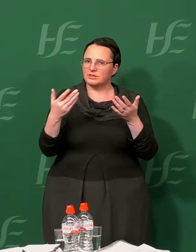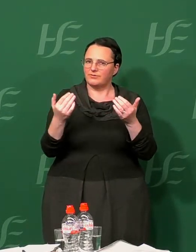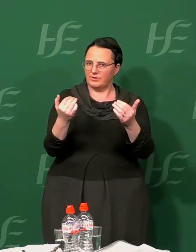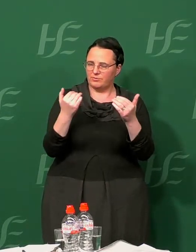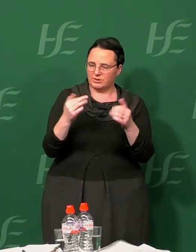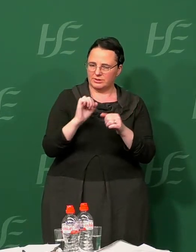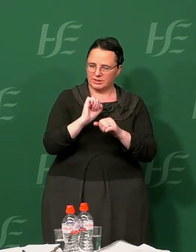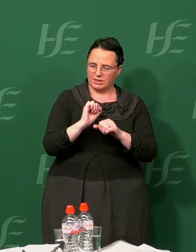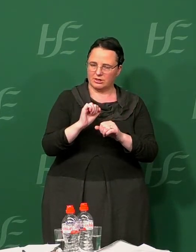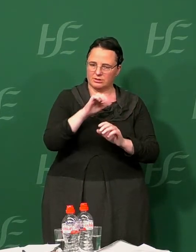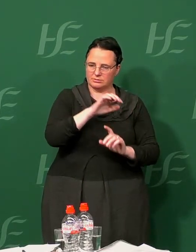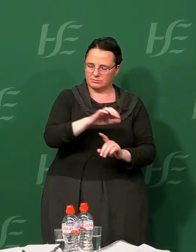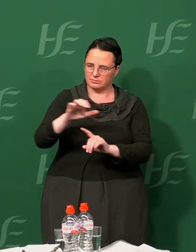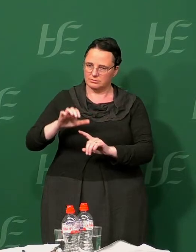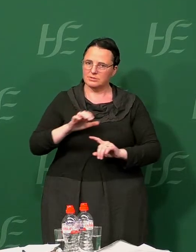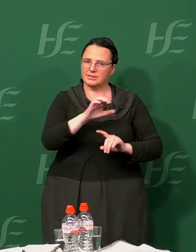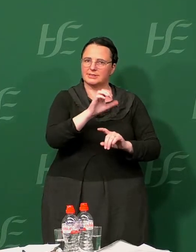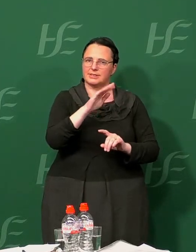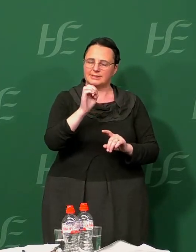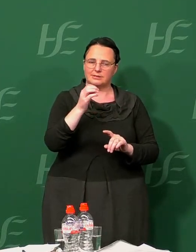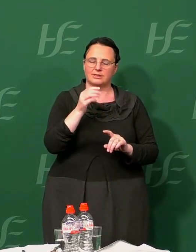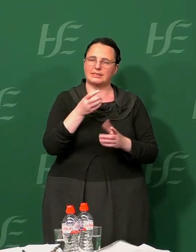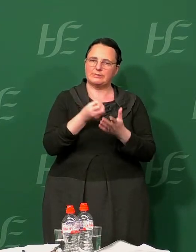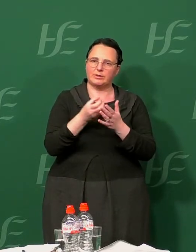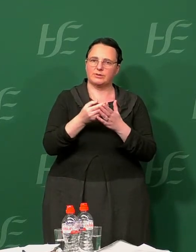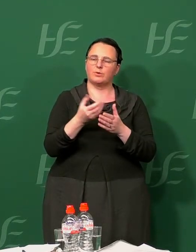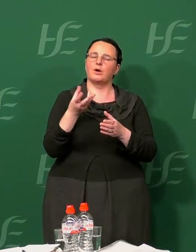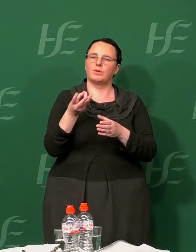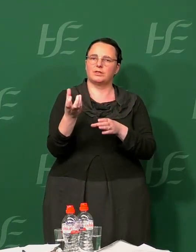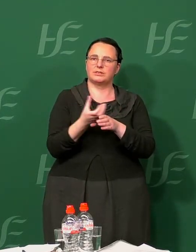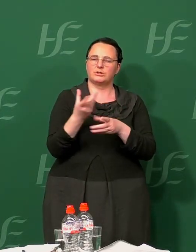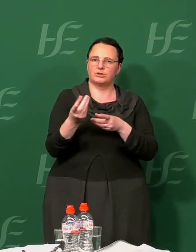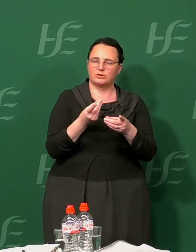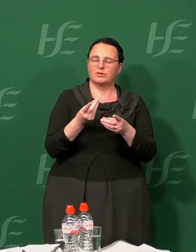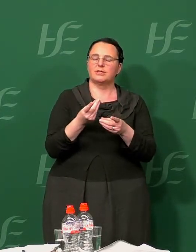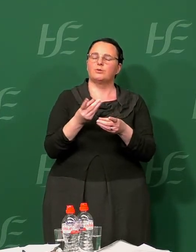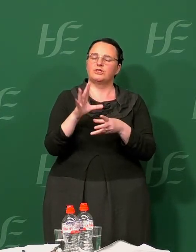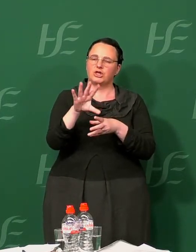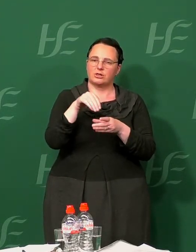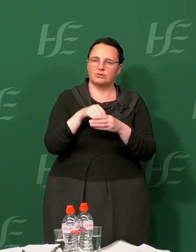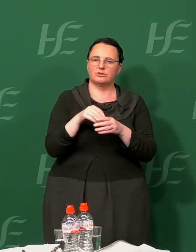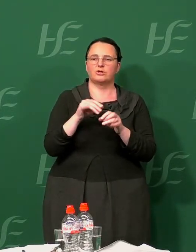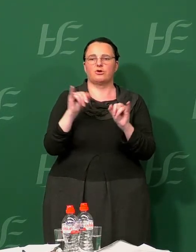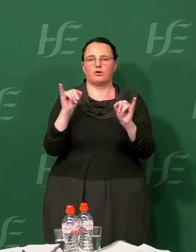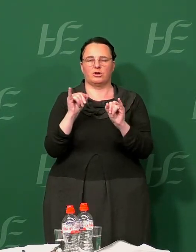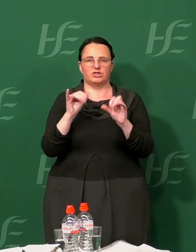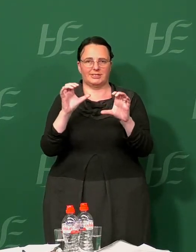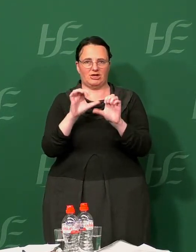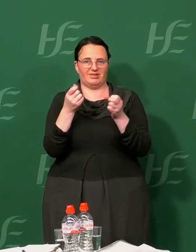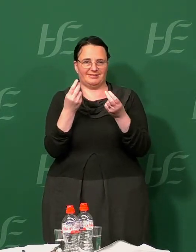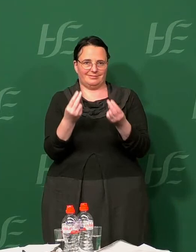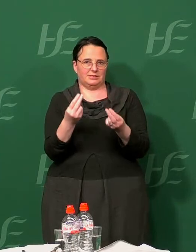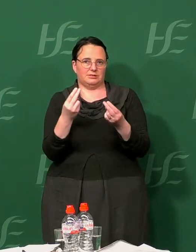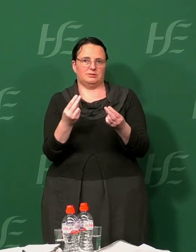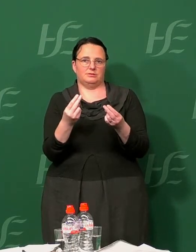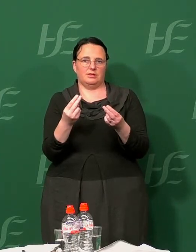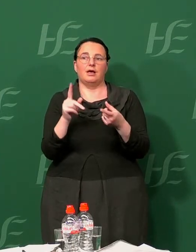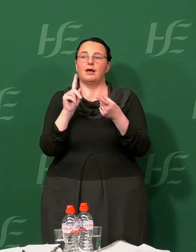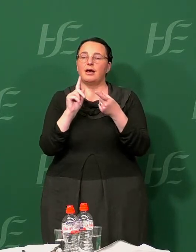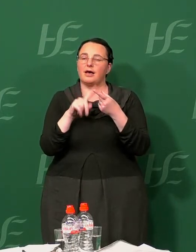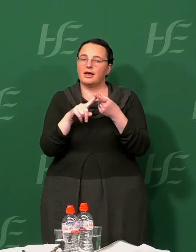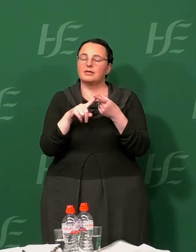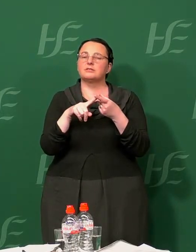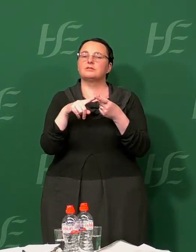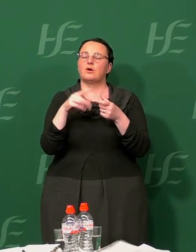sites explaining what they will be continuing to do. And that does include urgent care for people who need urgent care. And it does set out some